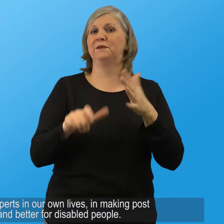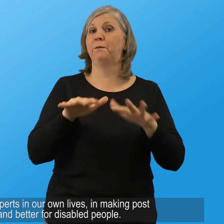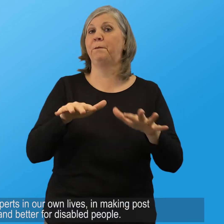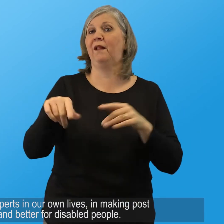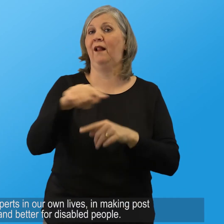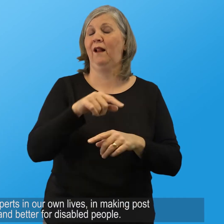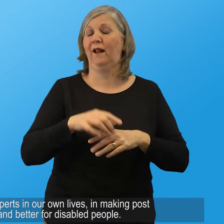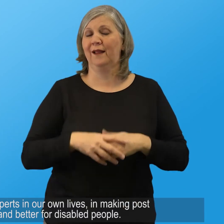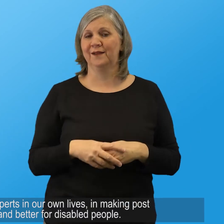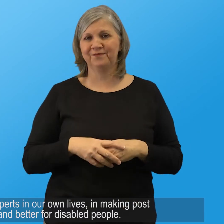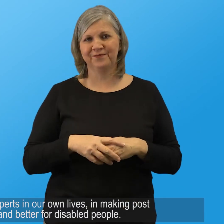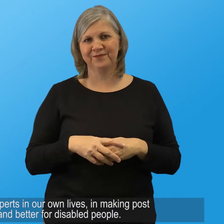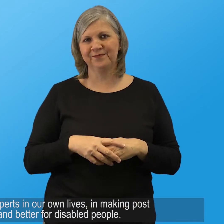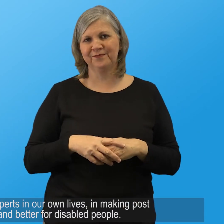people.